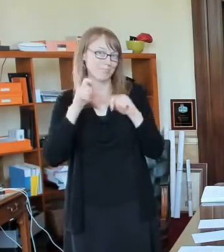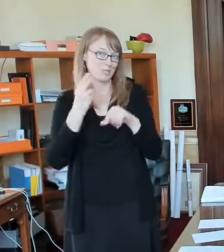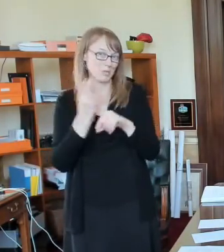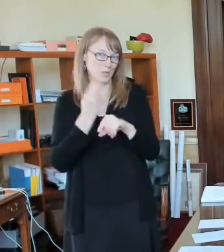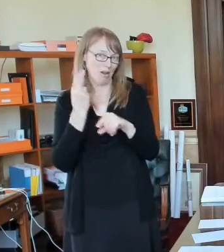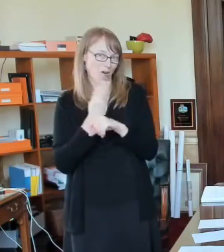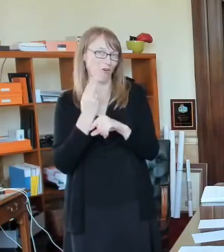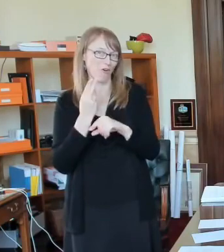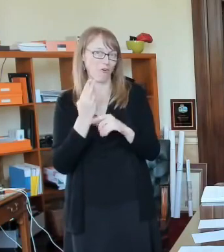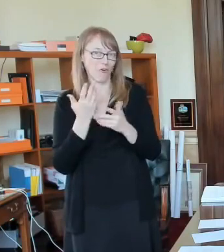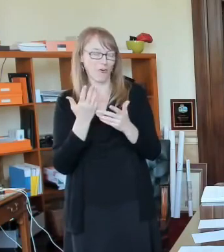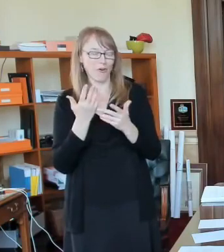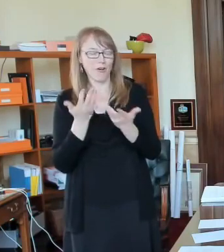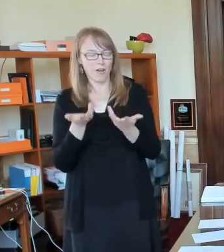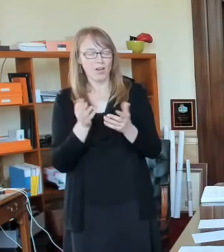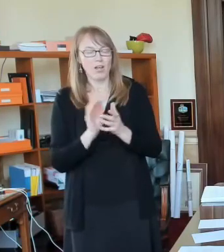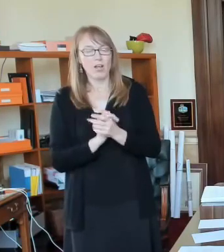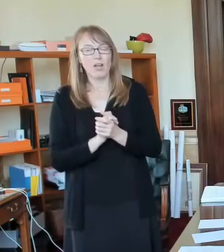589-8000